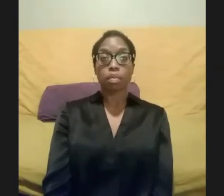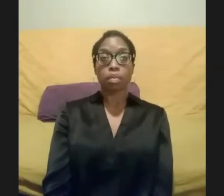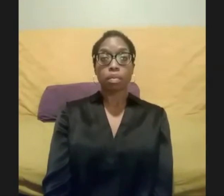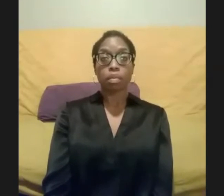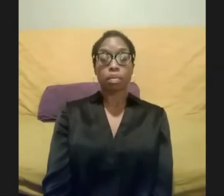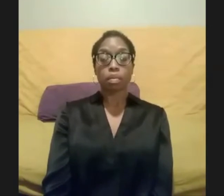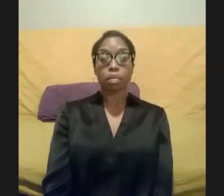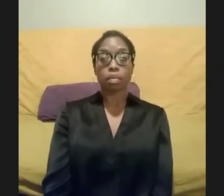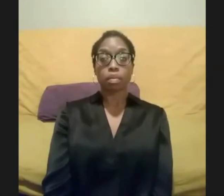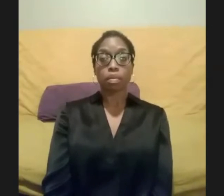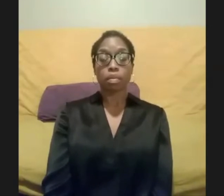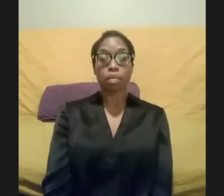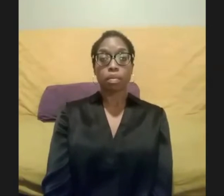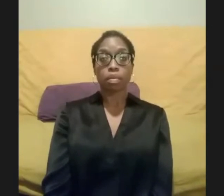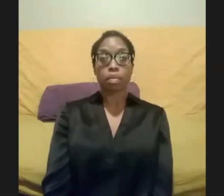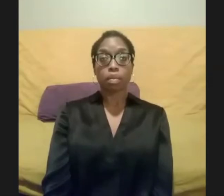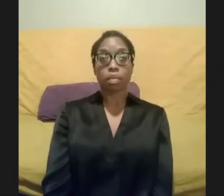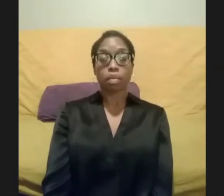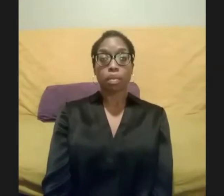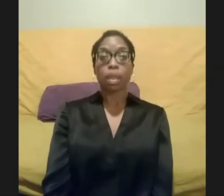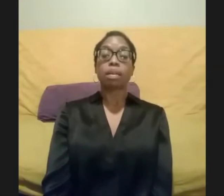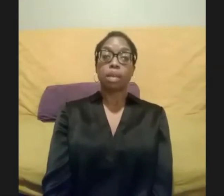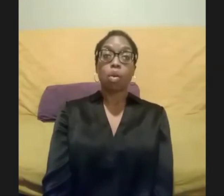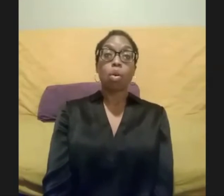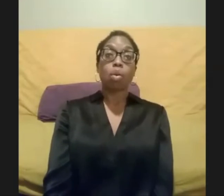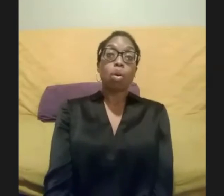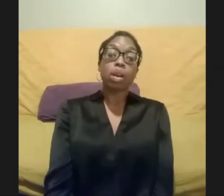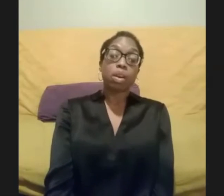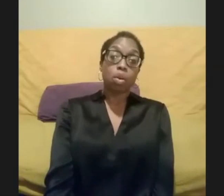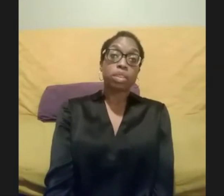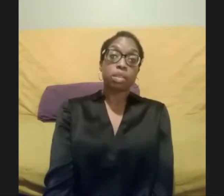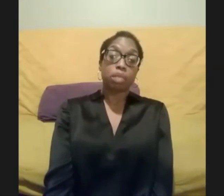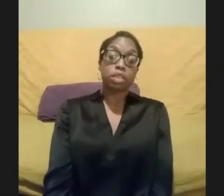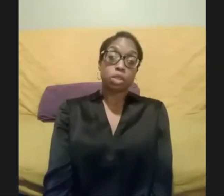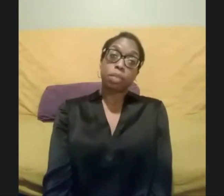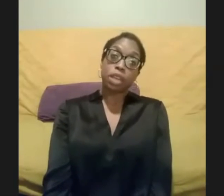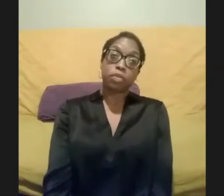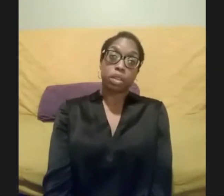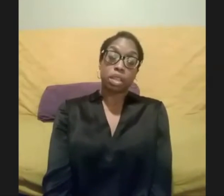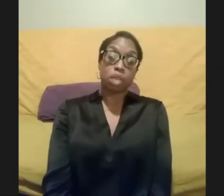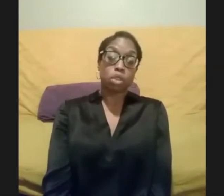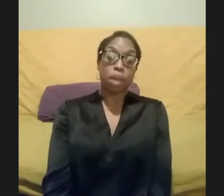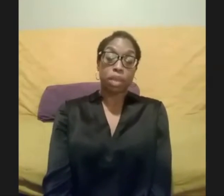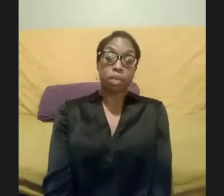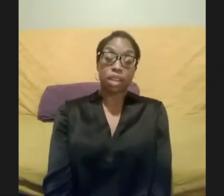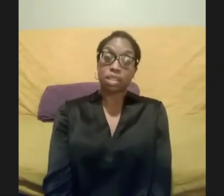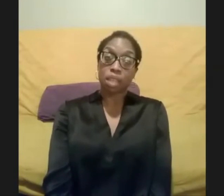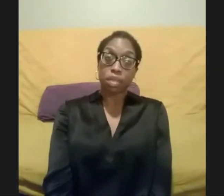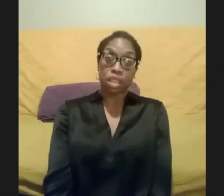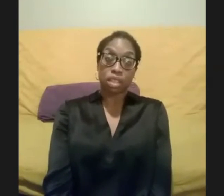you know, the insurance company probably will not approve it. yeah. And then or they'll expect you to pay for it. You might be able to right, get right. Yeah,